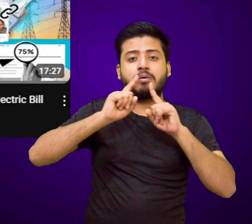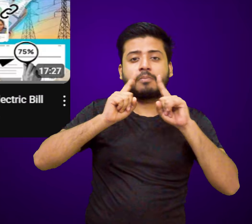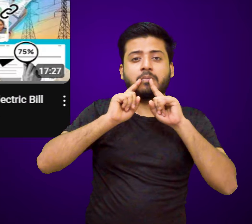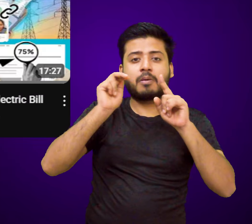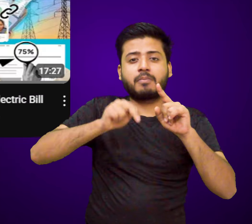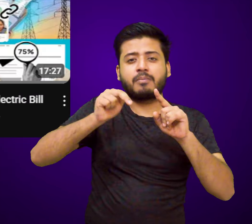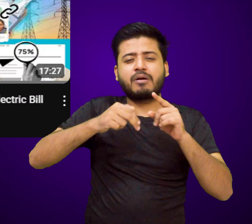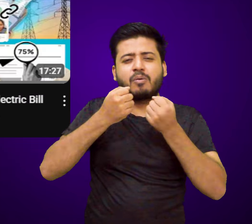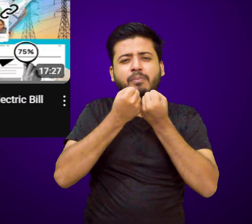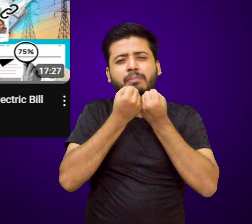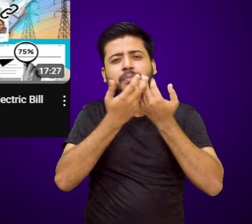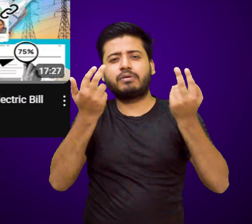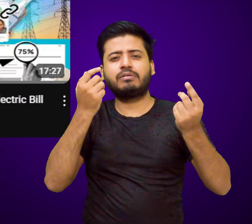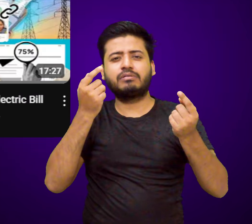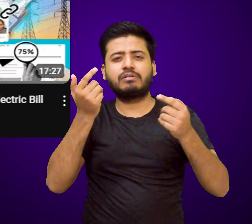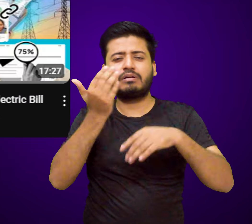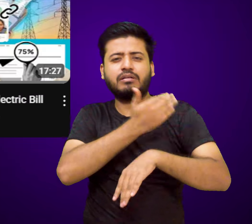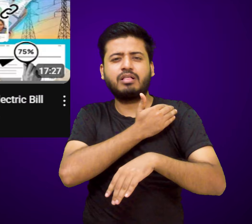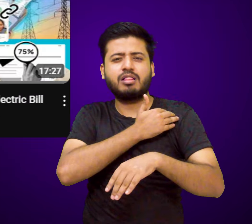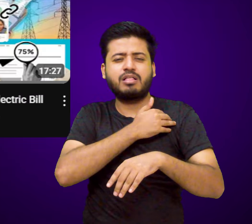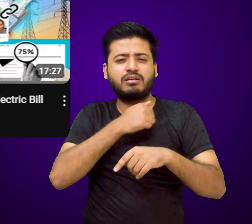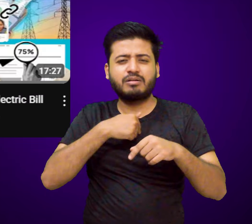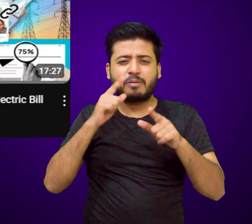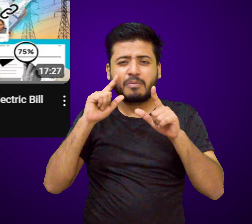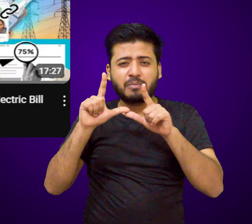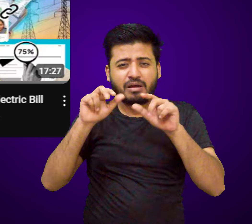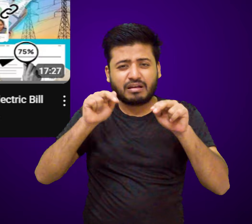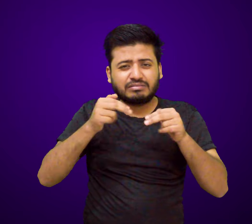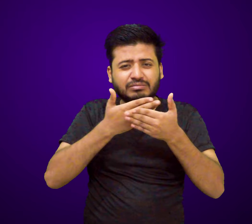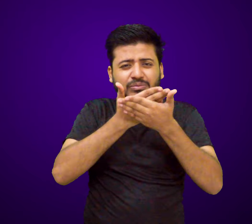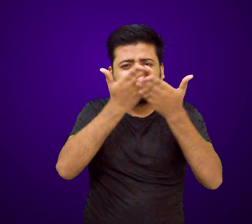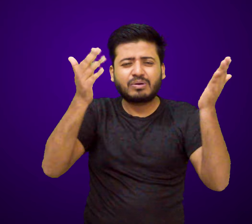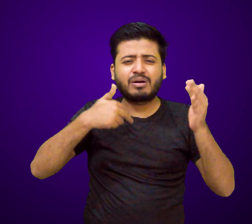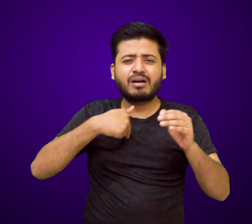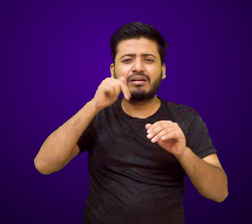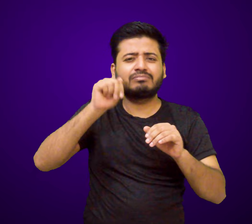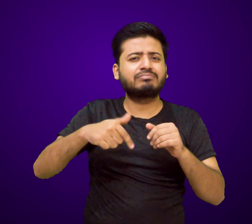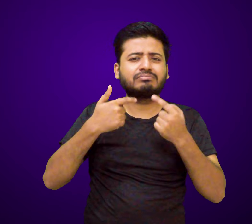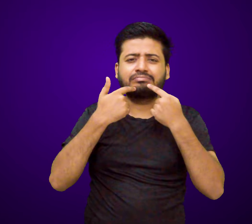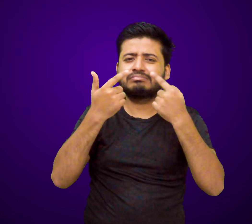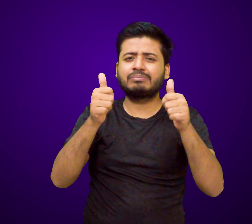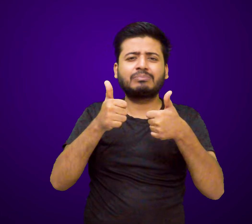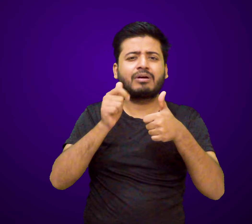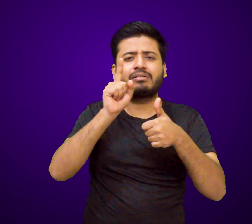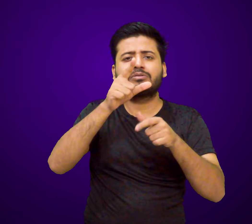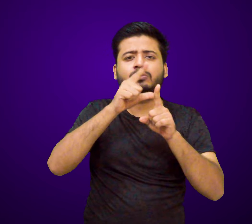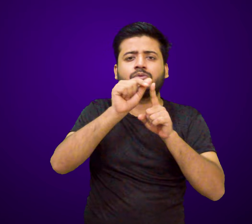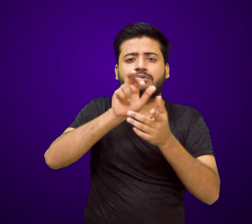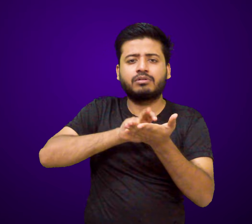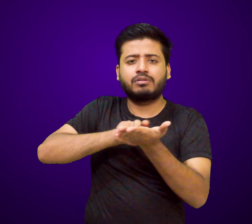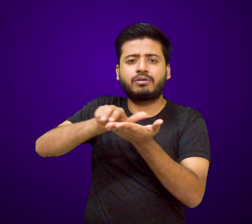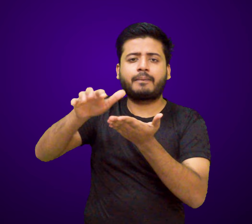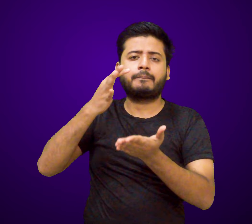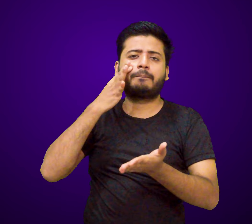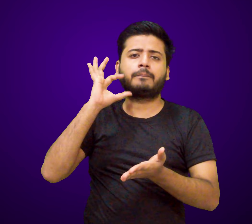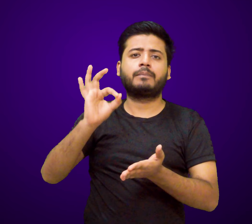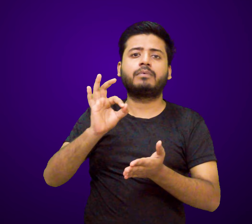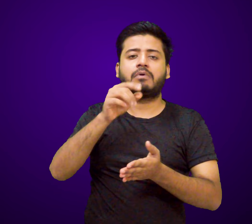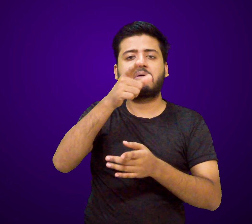website of your state's electricity board or contact them directly to inquire about any available subsidies or concessions for persons with